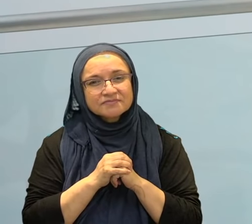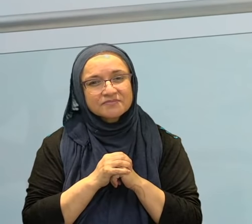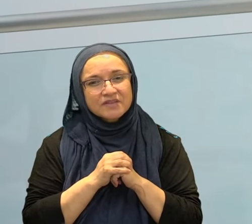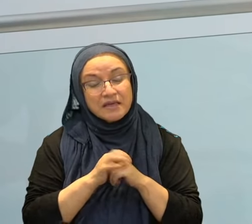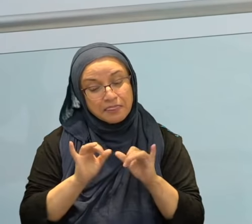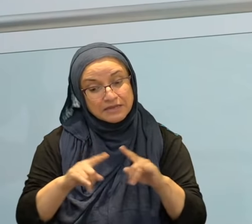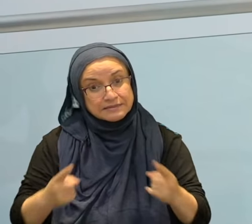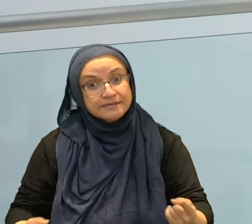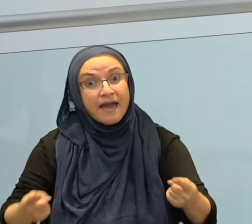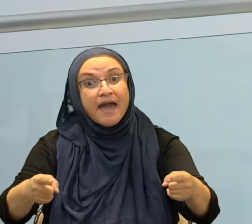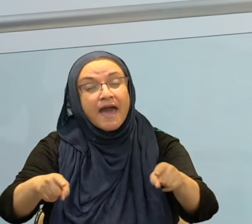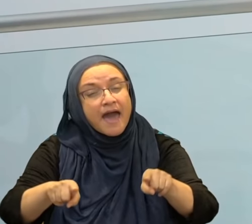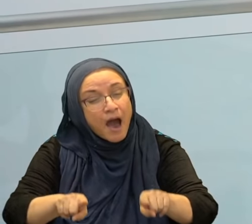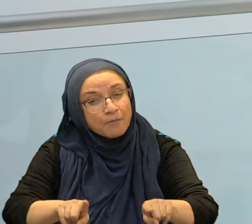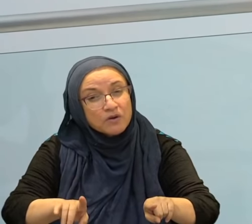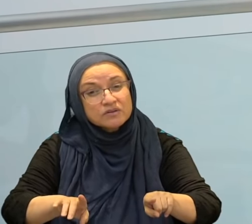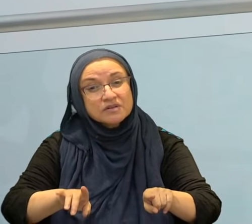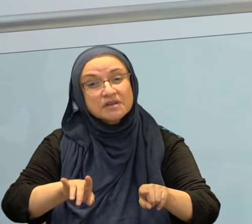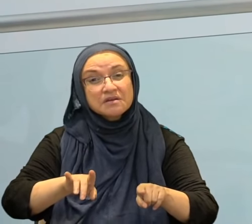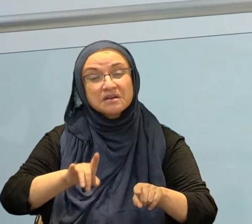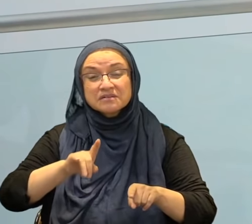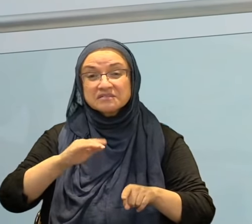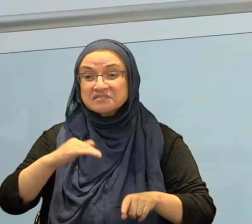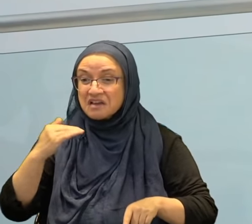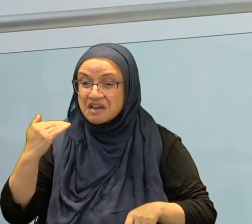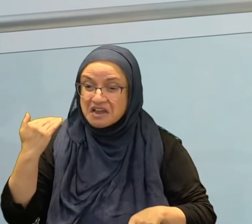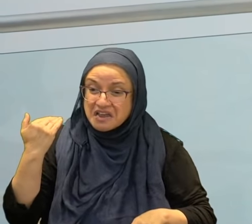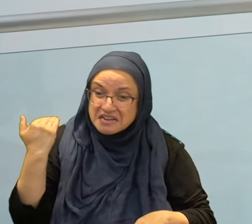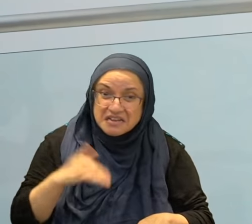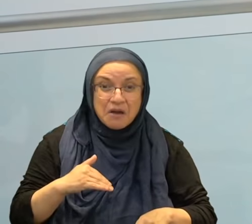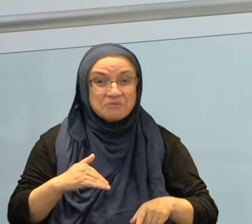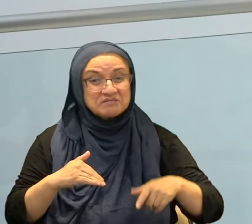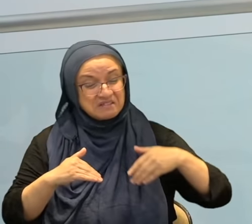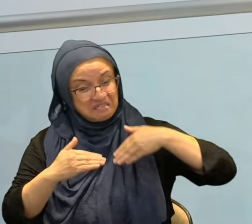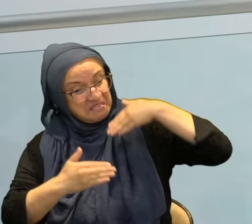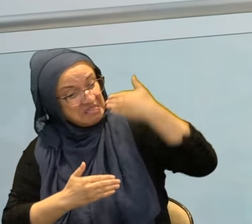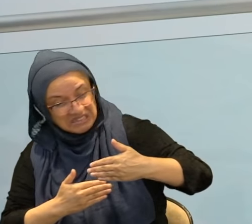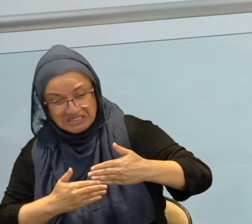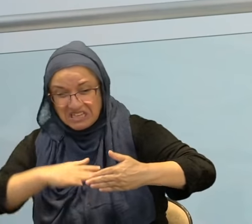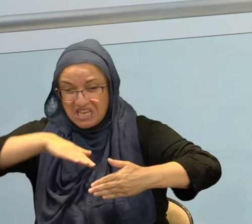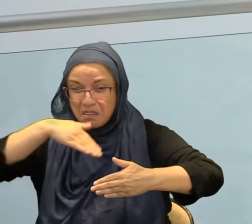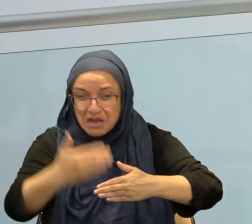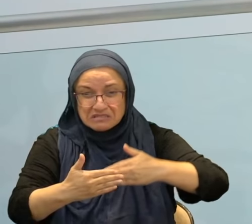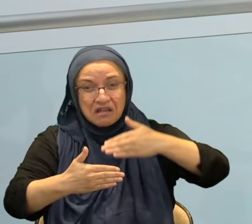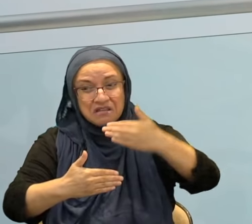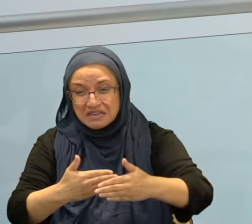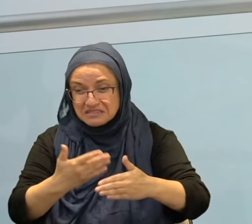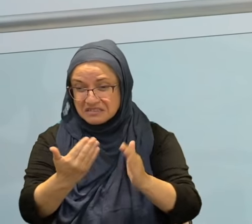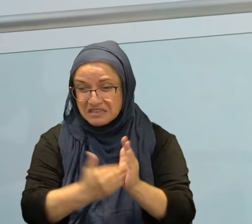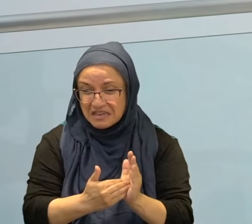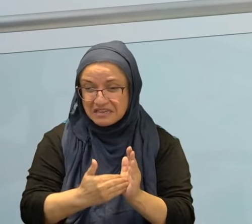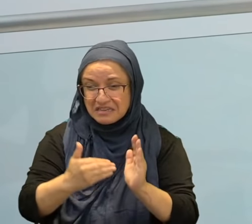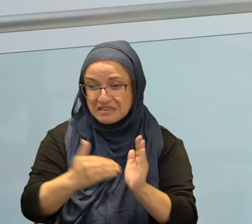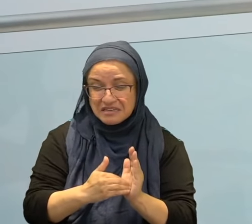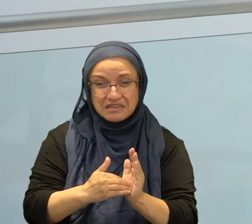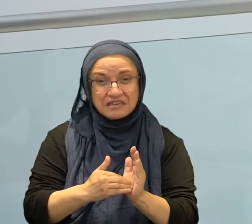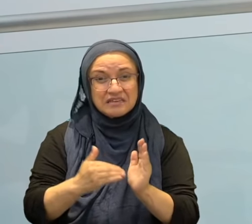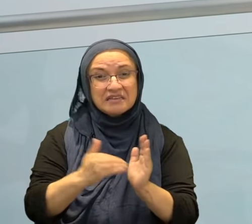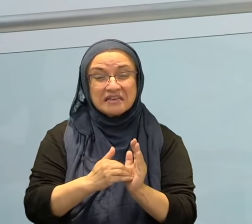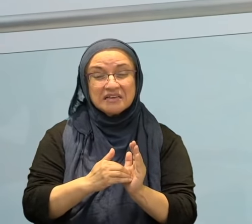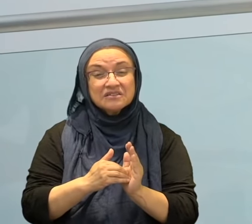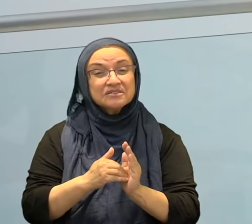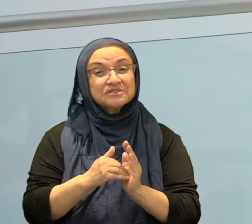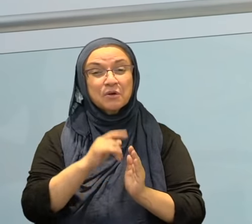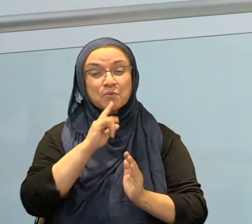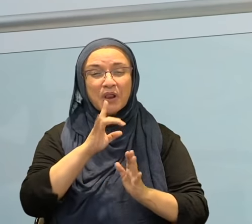other, one after the other to where you feel like you can't catch up on an individual level. You get hit and you think, "This really hurts and